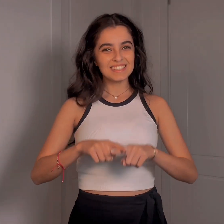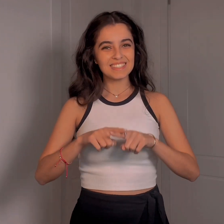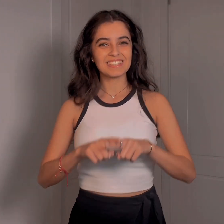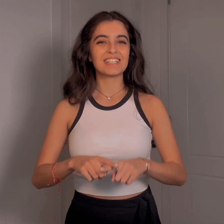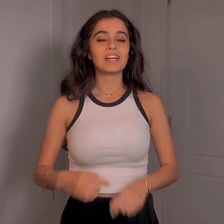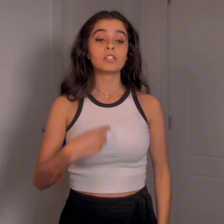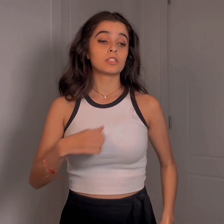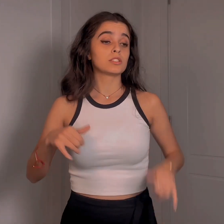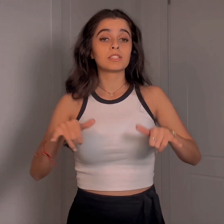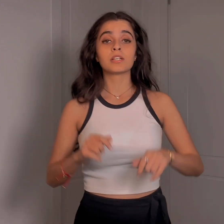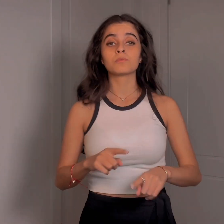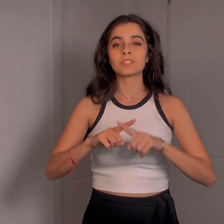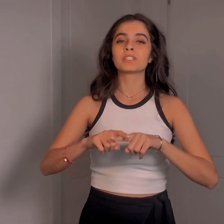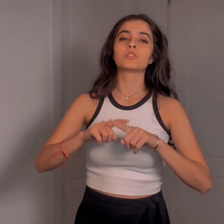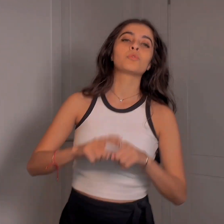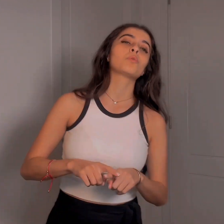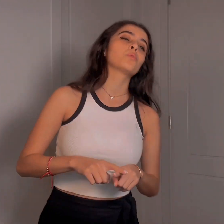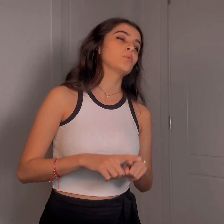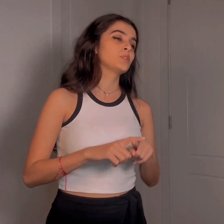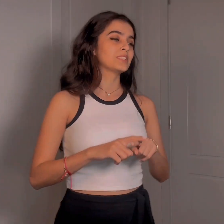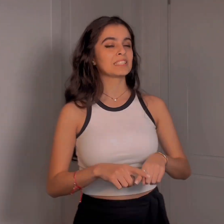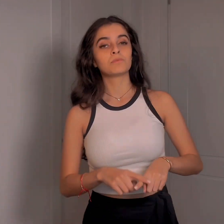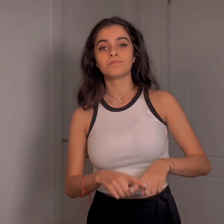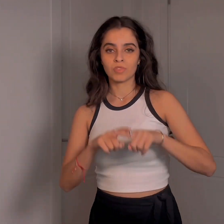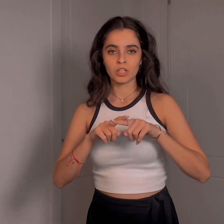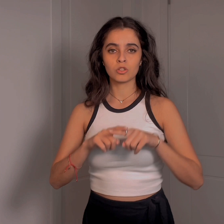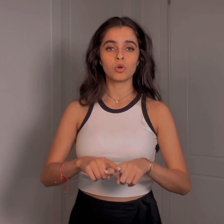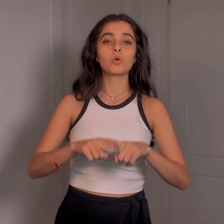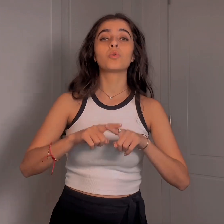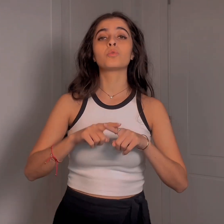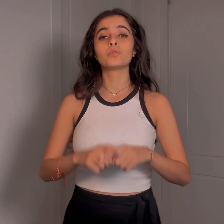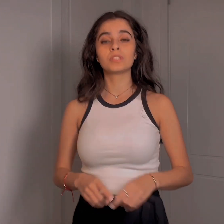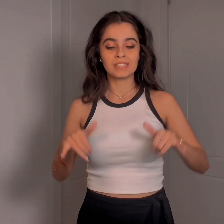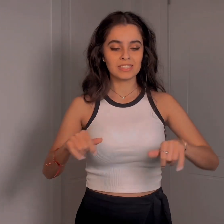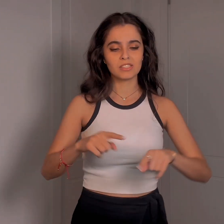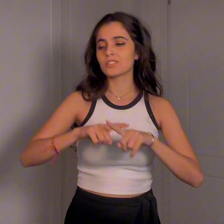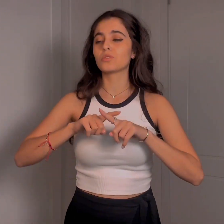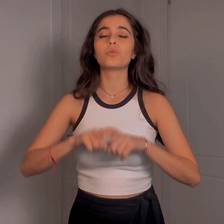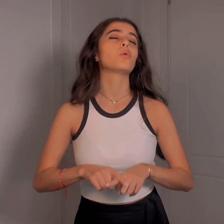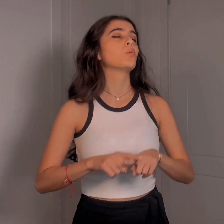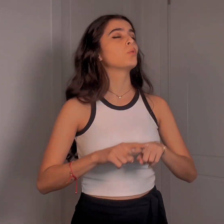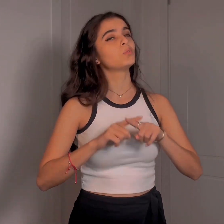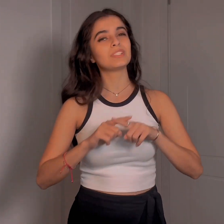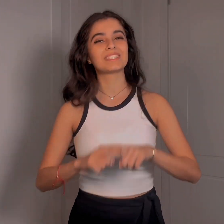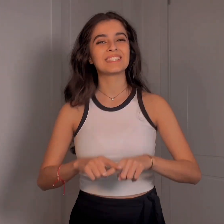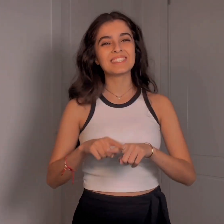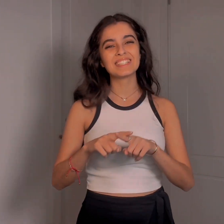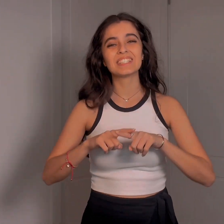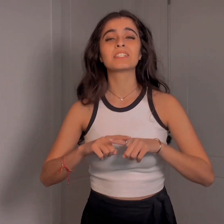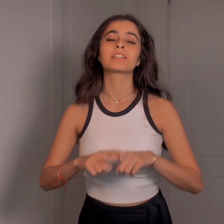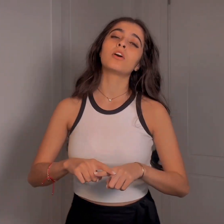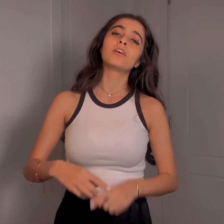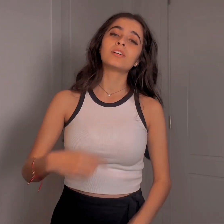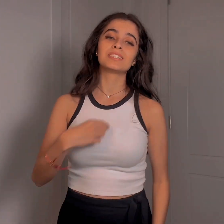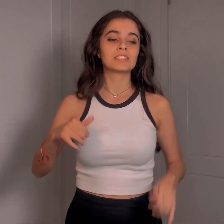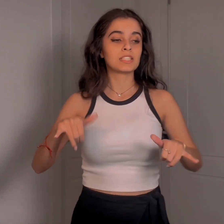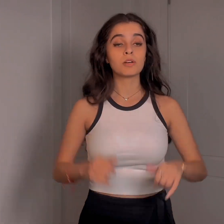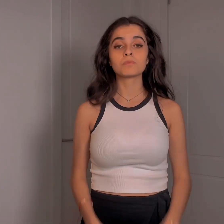holding on. I'm still holding, holding, still holding on. I'm still